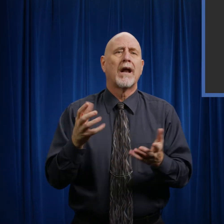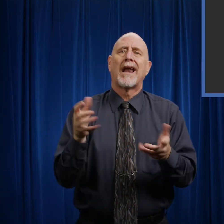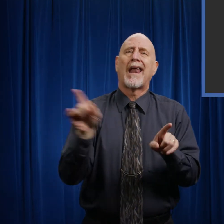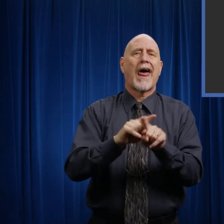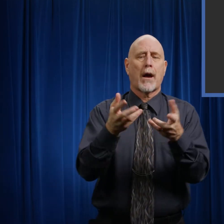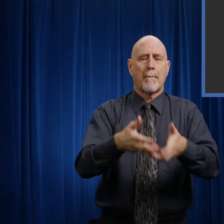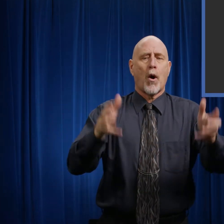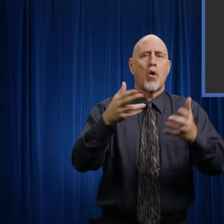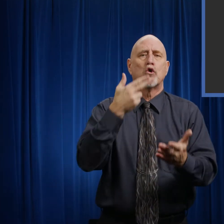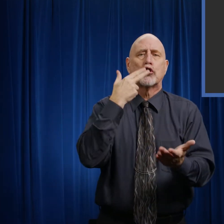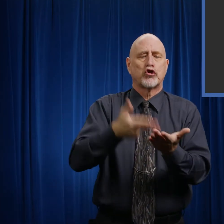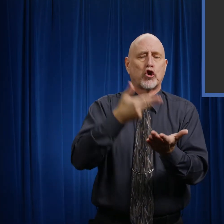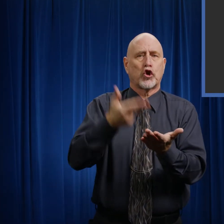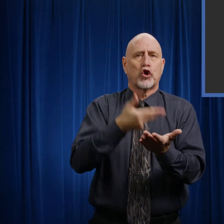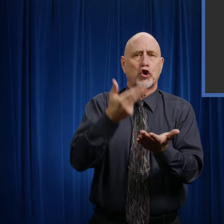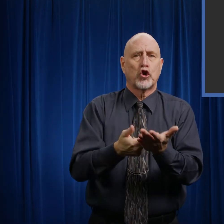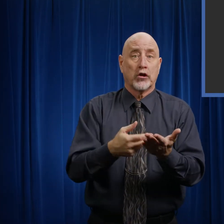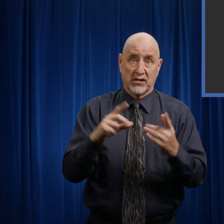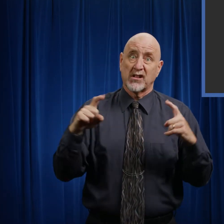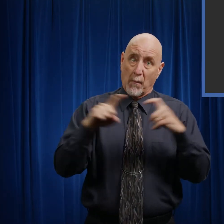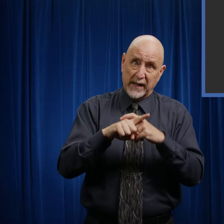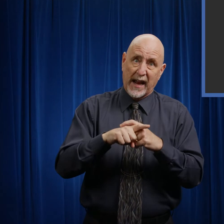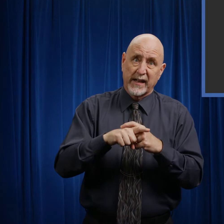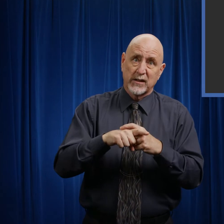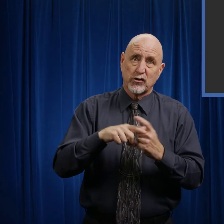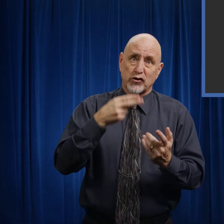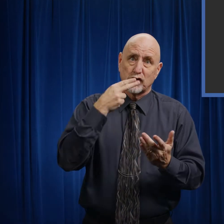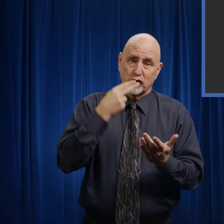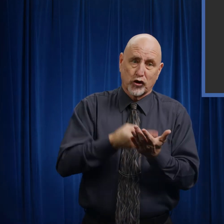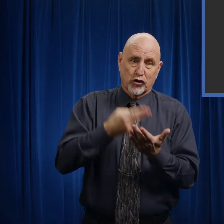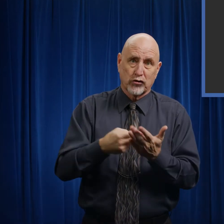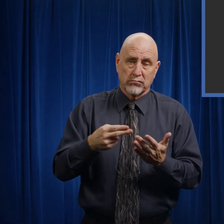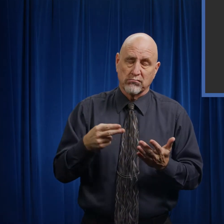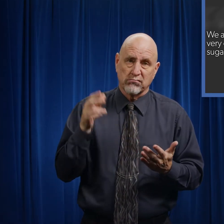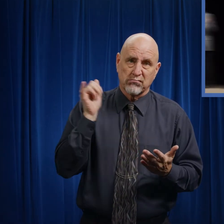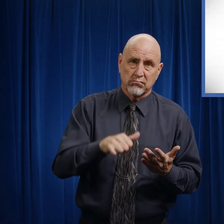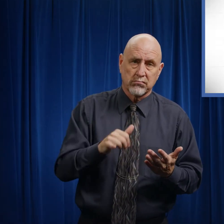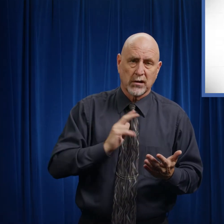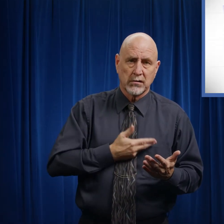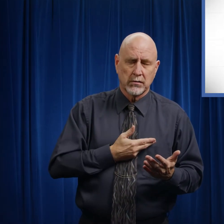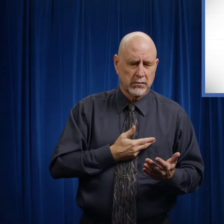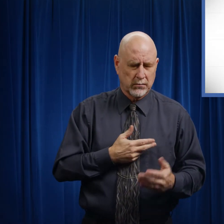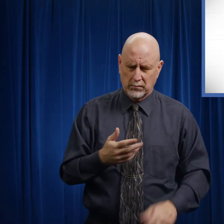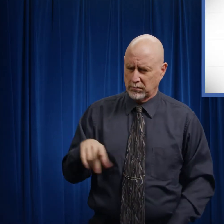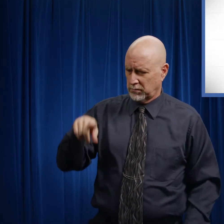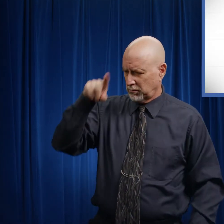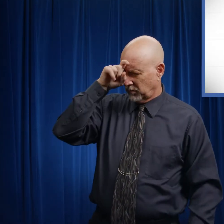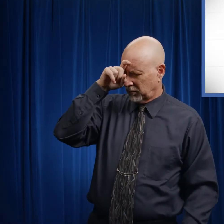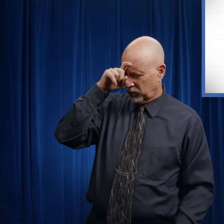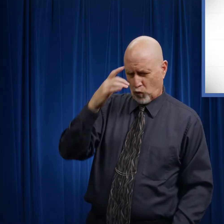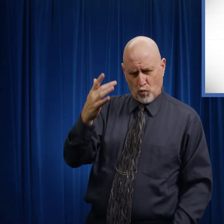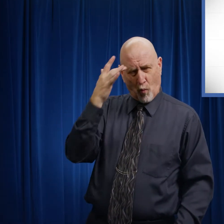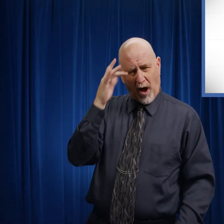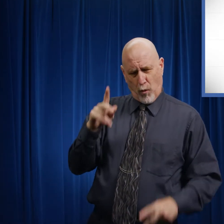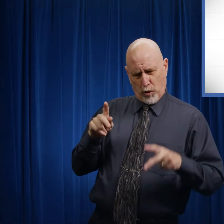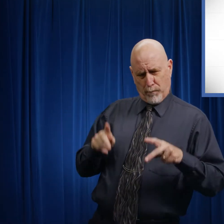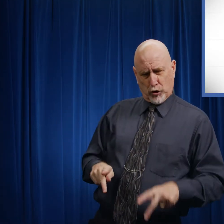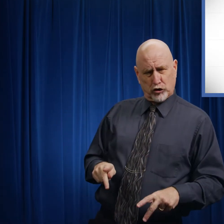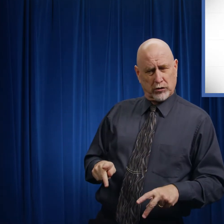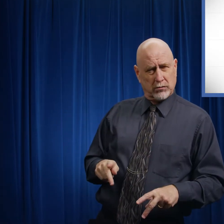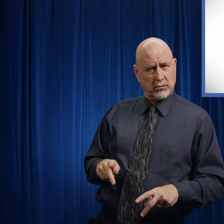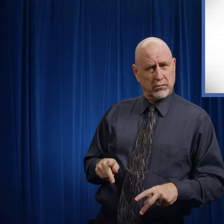are bowls of sugar, just very complicated bowls of sugar. Well, why in the world would any